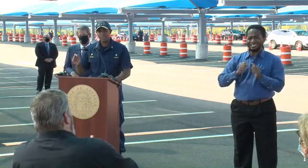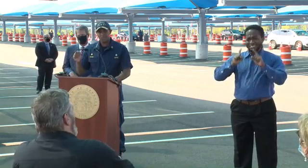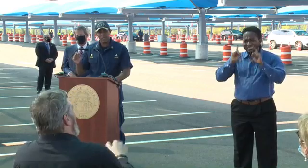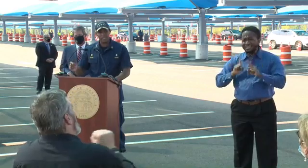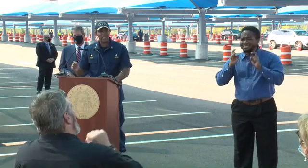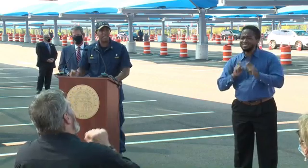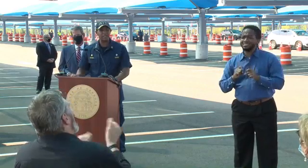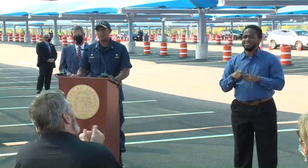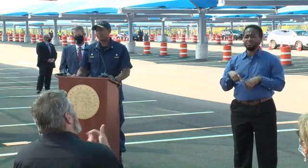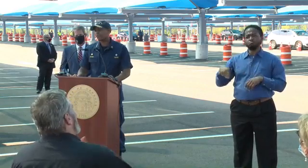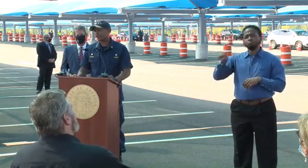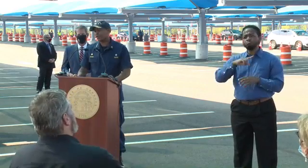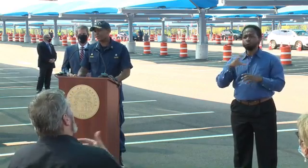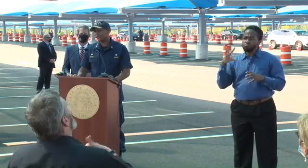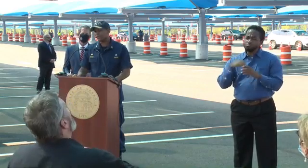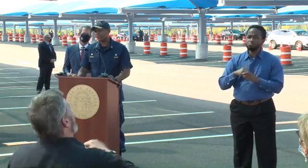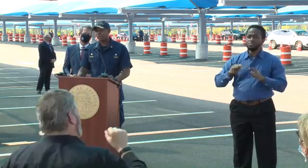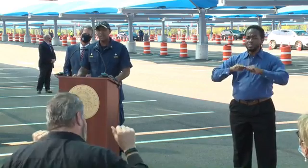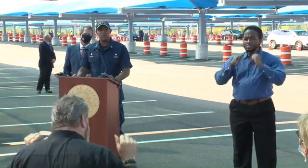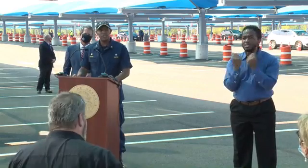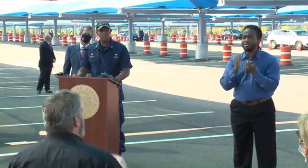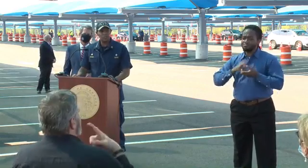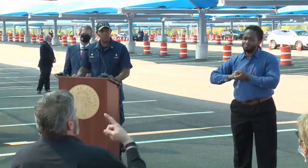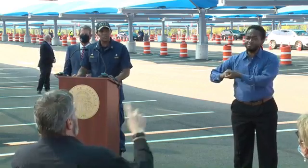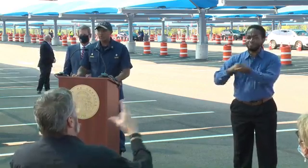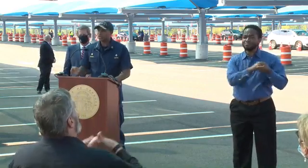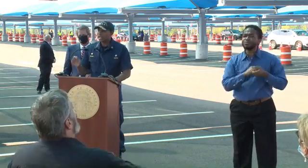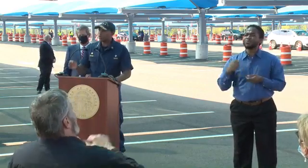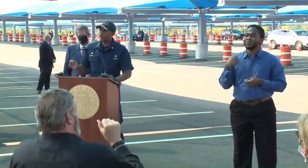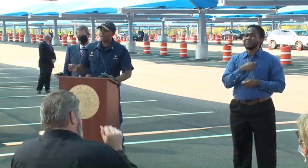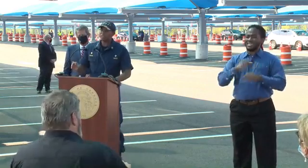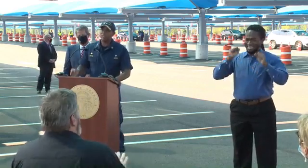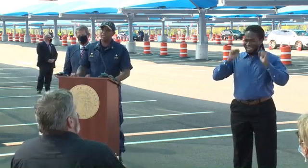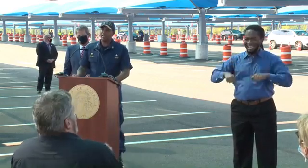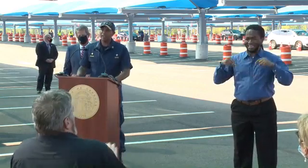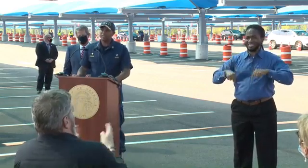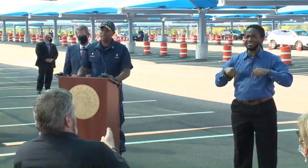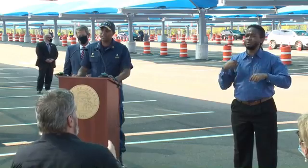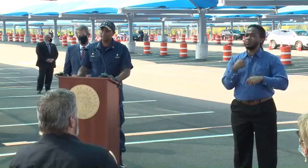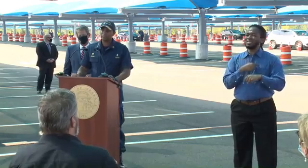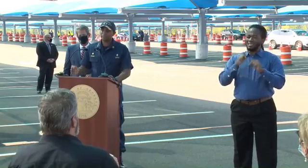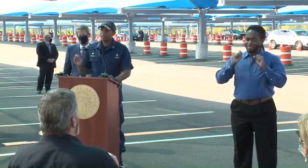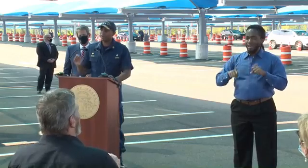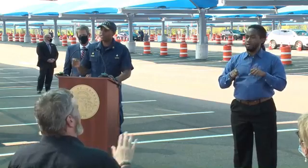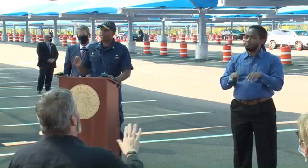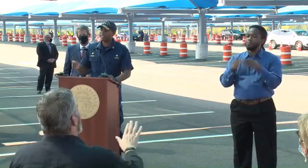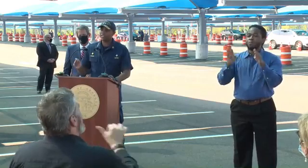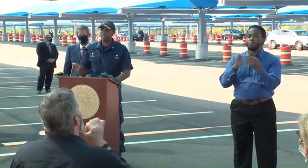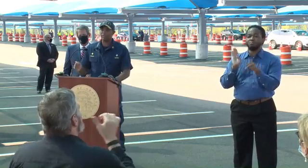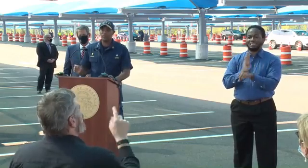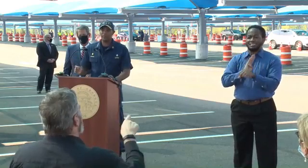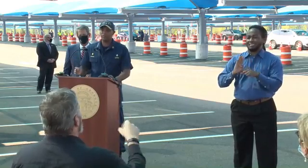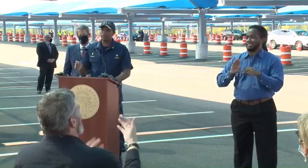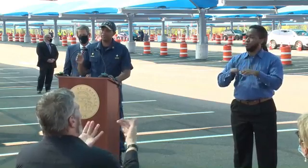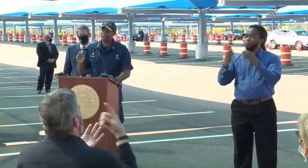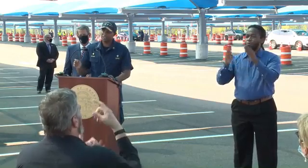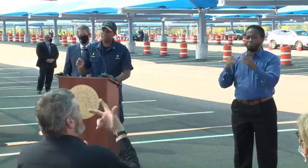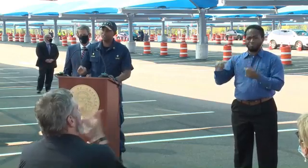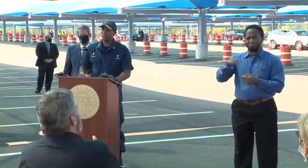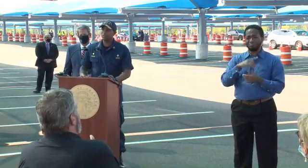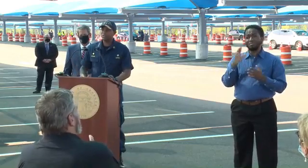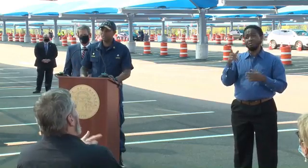there. We can reopen. And we can do it without waiting until we get a vaccine. But we need each and every one of you